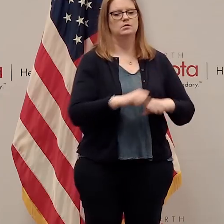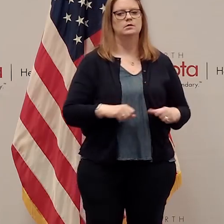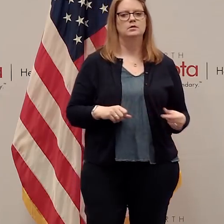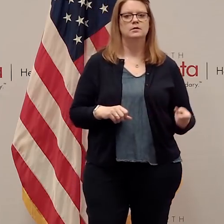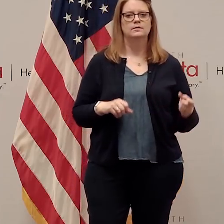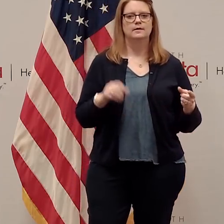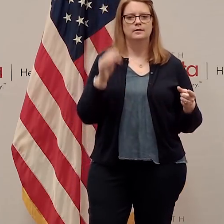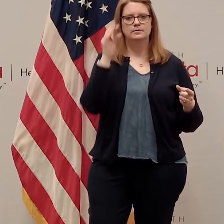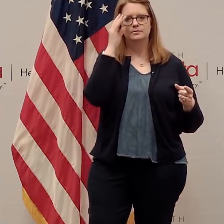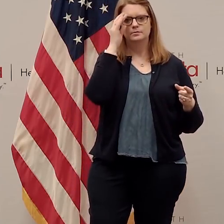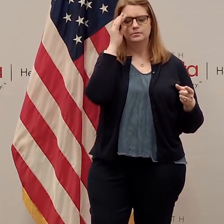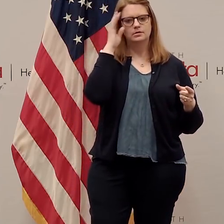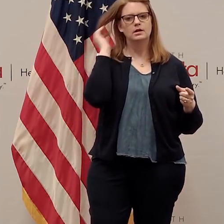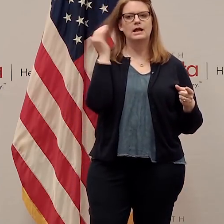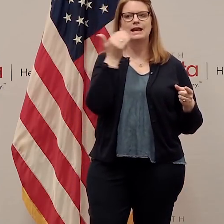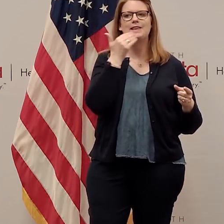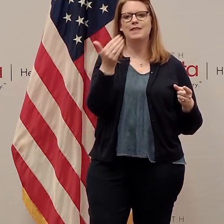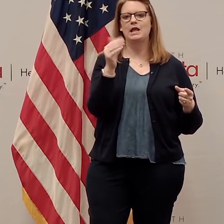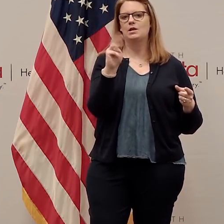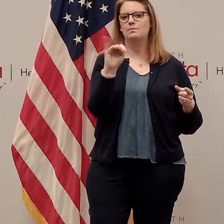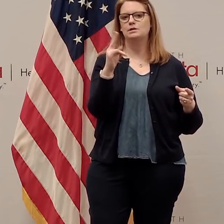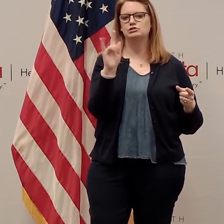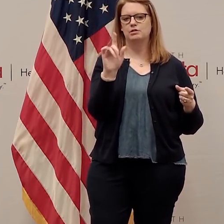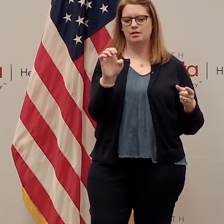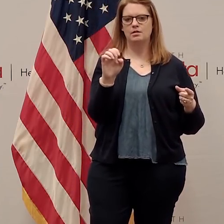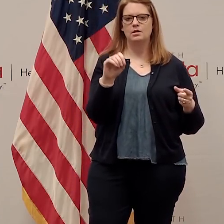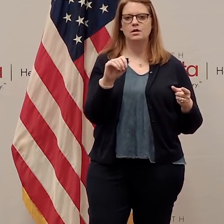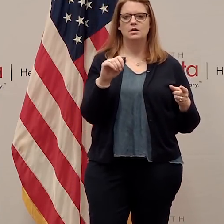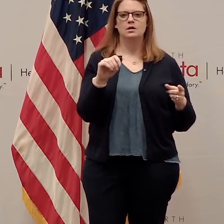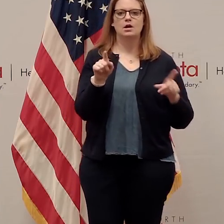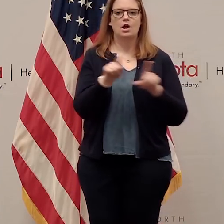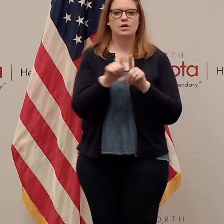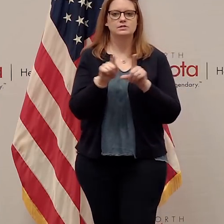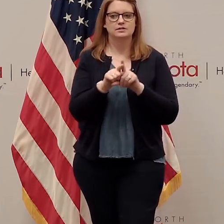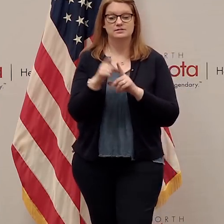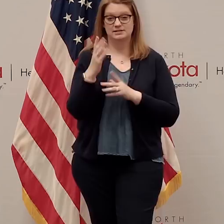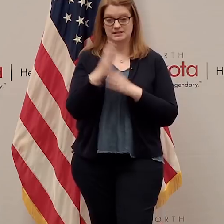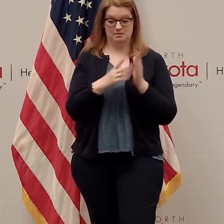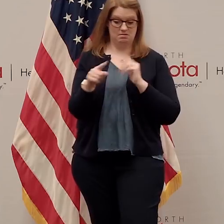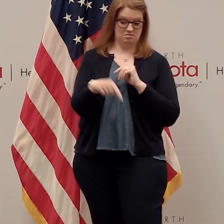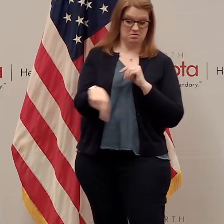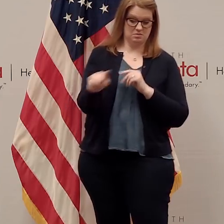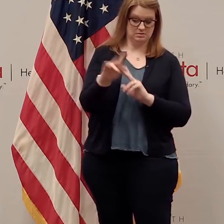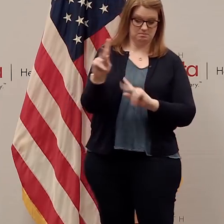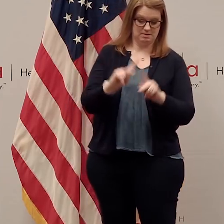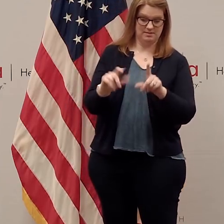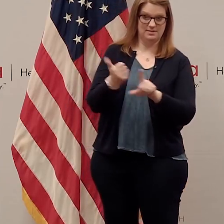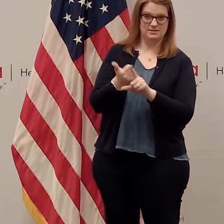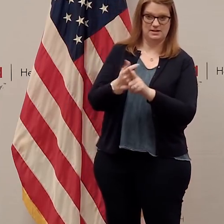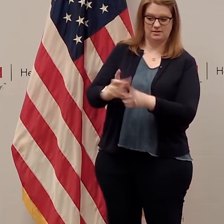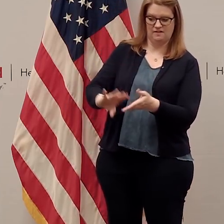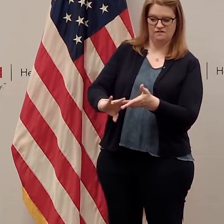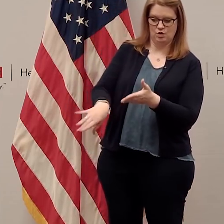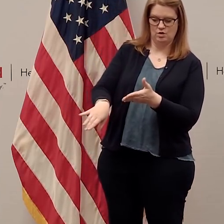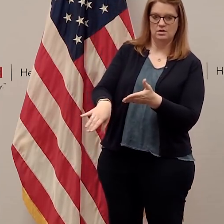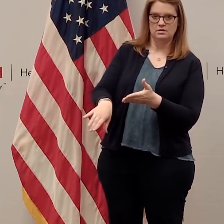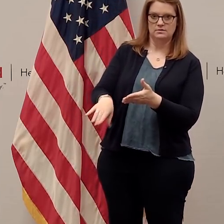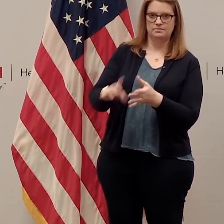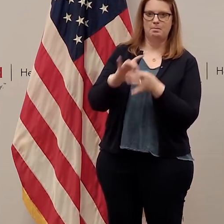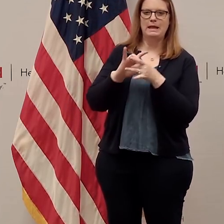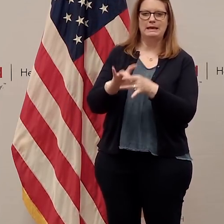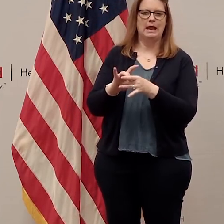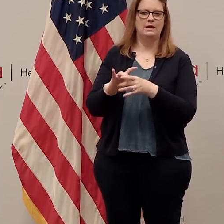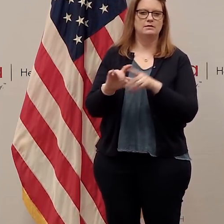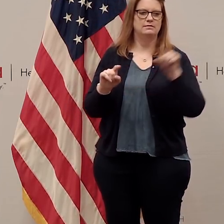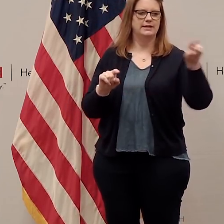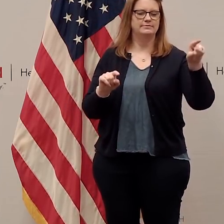And we do know, thank you, Michelle, for that fill-in. We do also know that some of those folks who, quote, were furloughed did maintain an attachment because